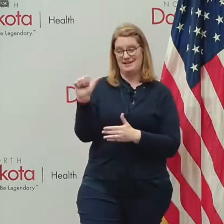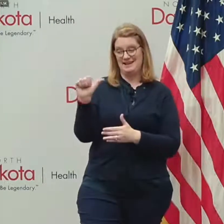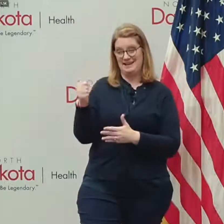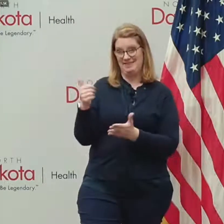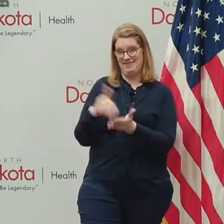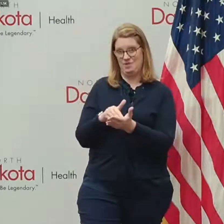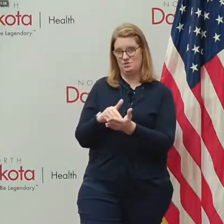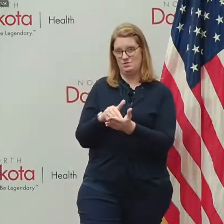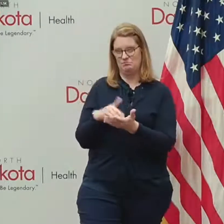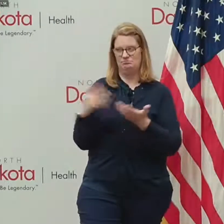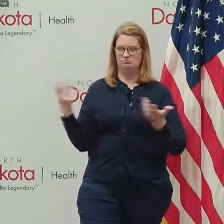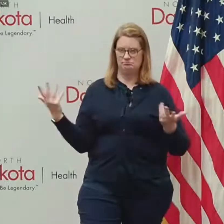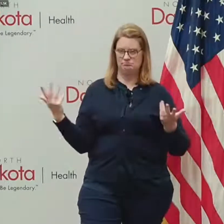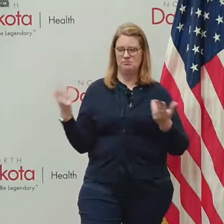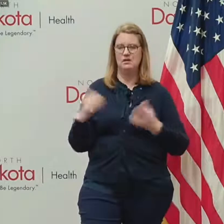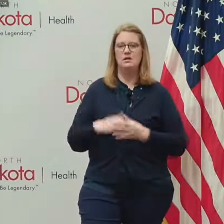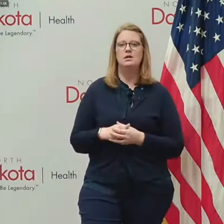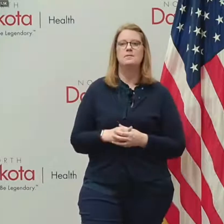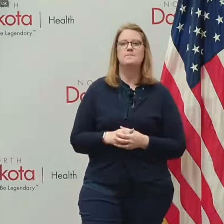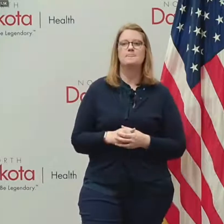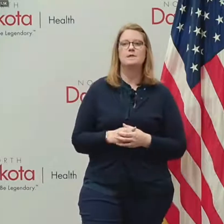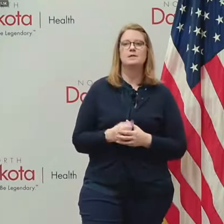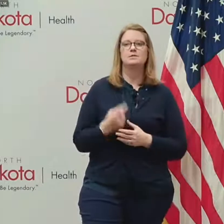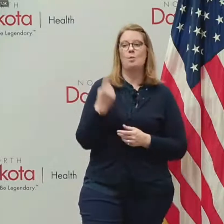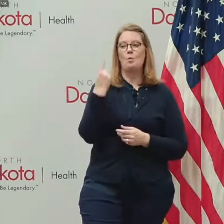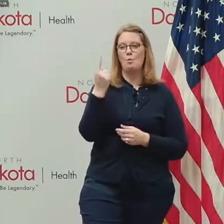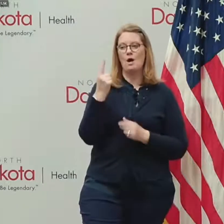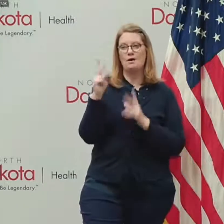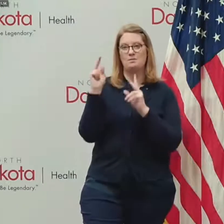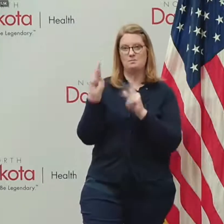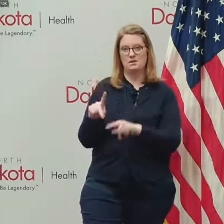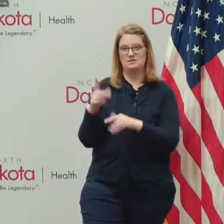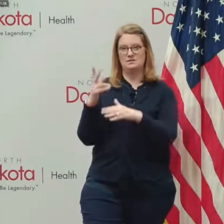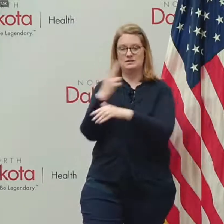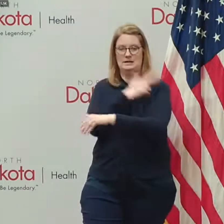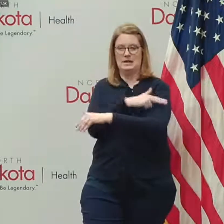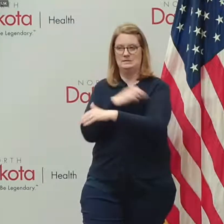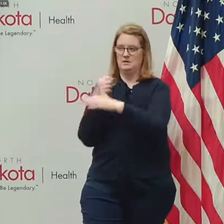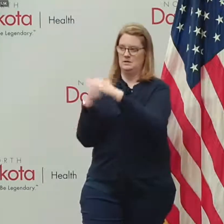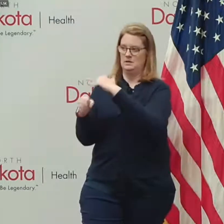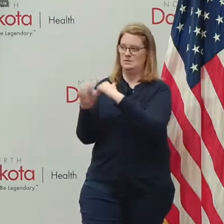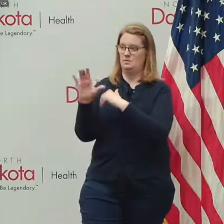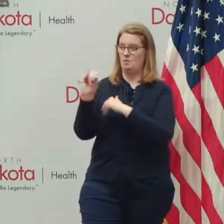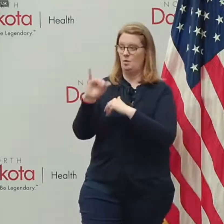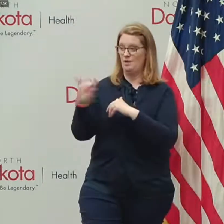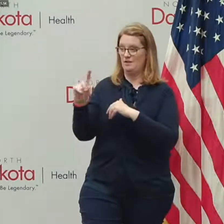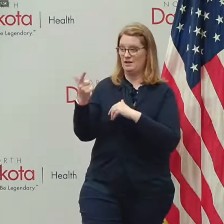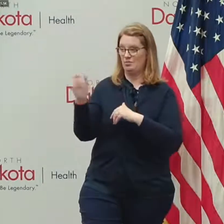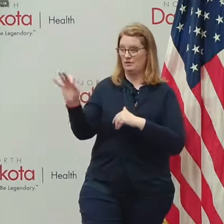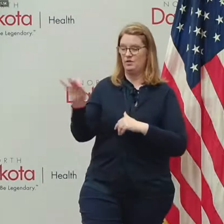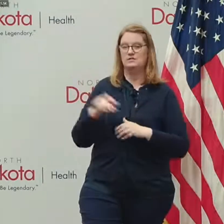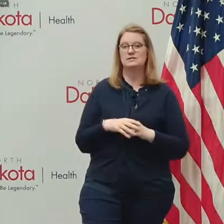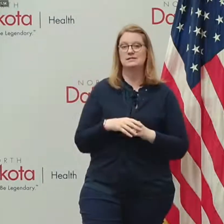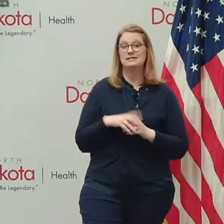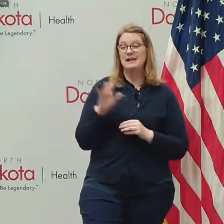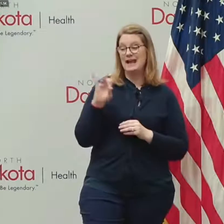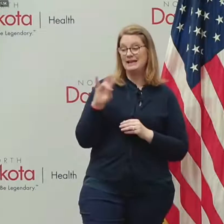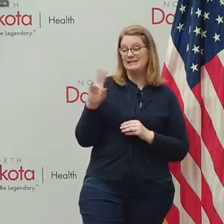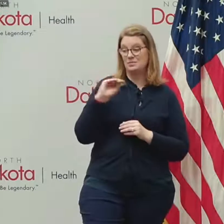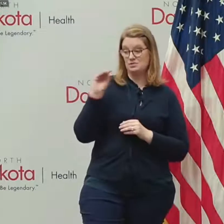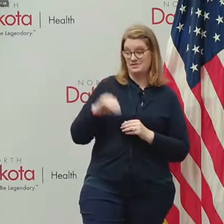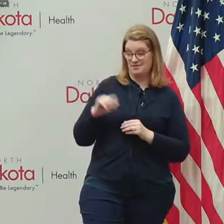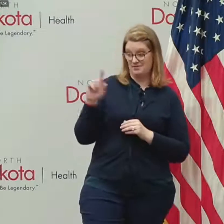and there was one person hospitalized from COVID at Altru in Grand Forks. There was 87% of the cases in